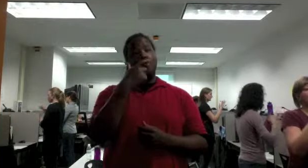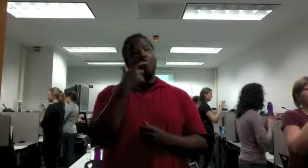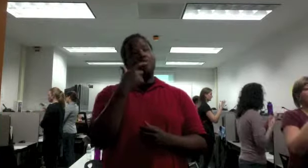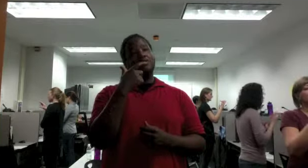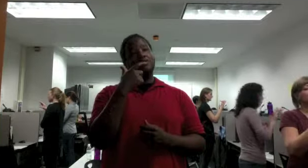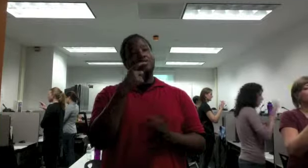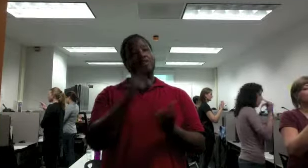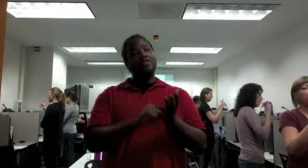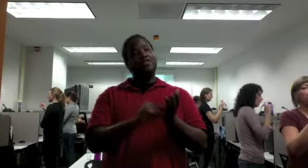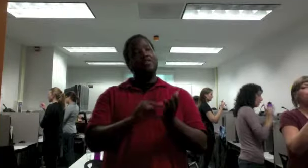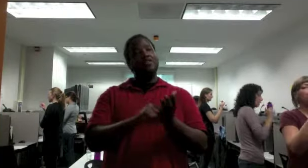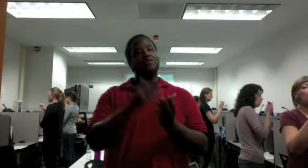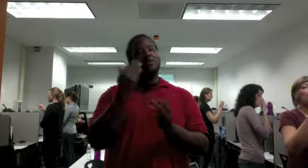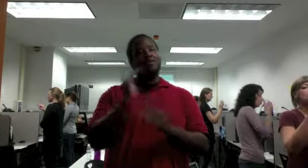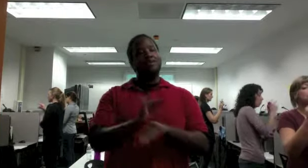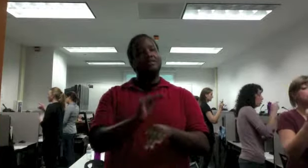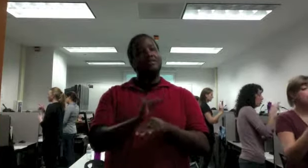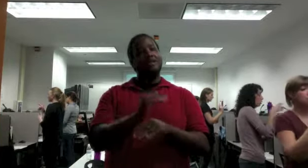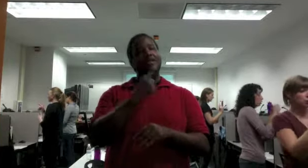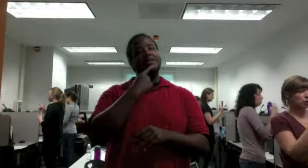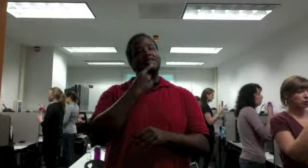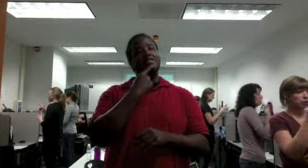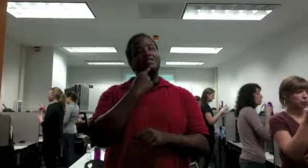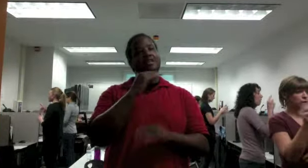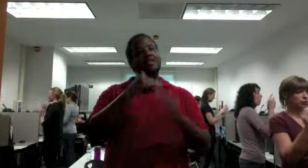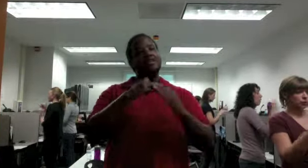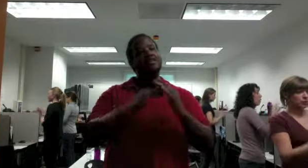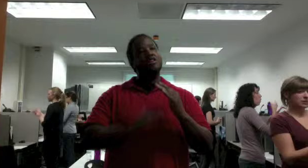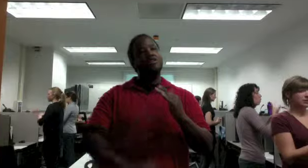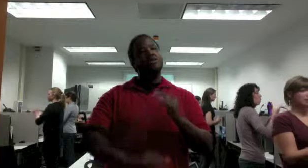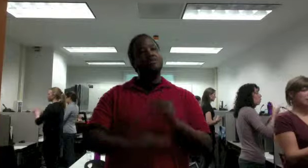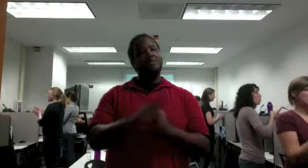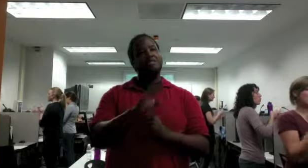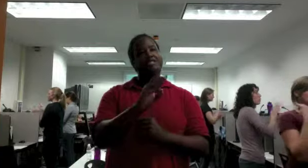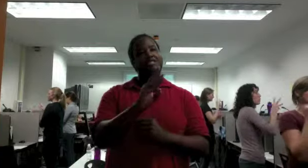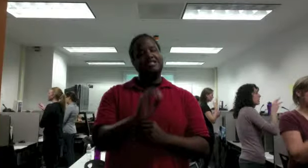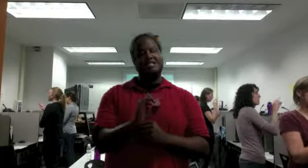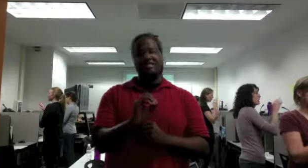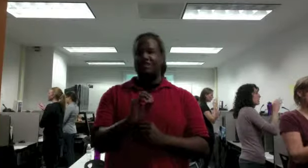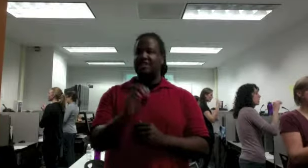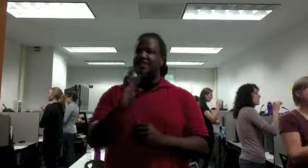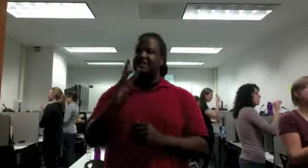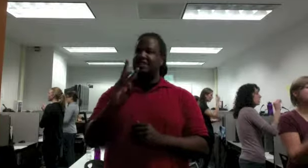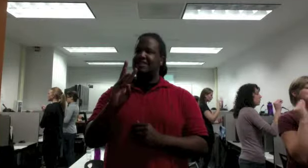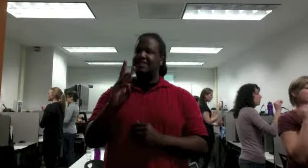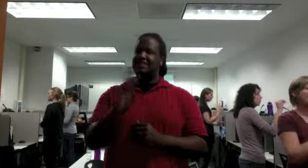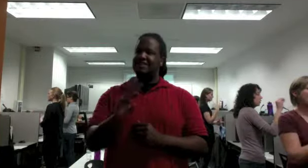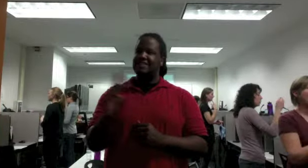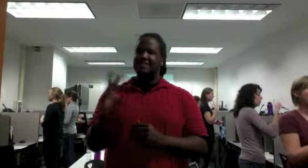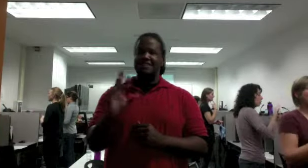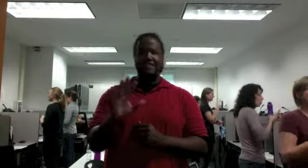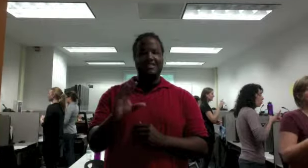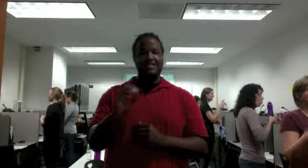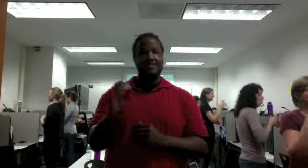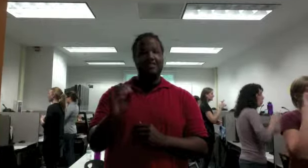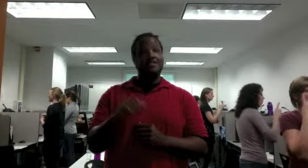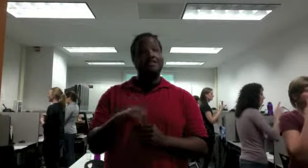watching the news last night. They said the low last night was supposed to be like 60 or 66 degrees, and the dew